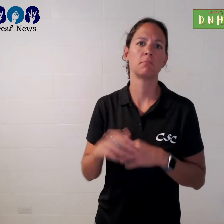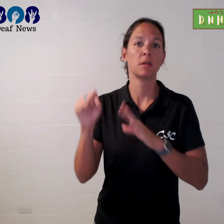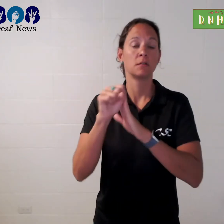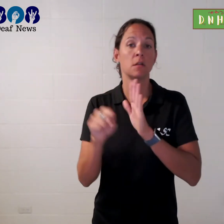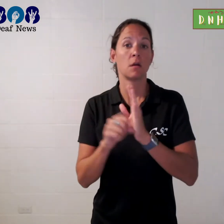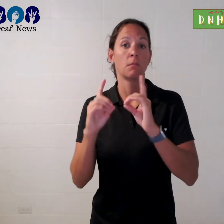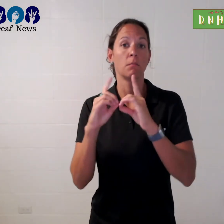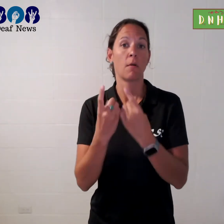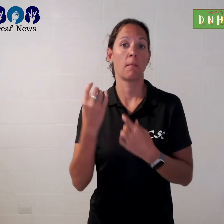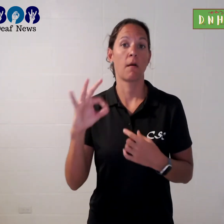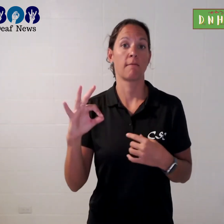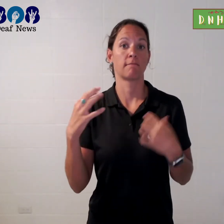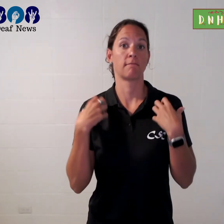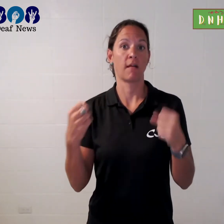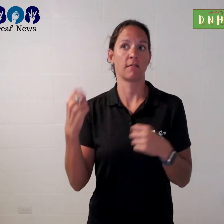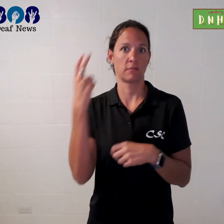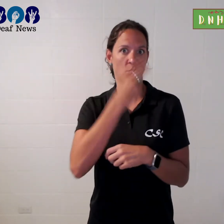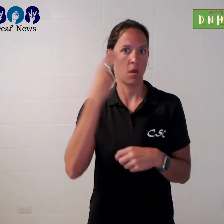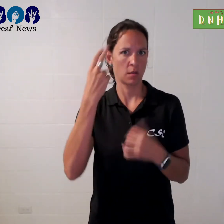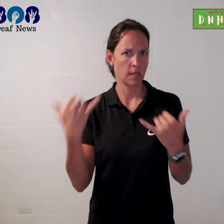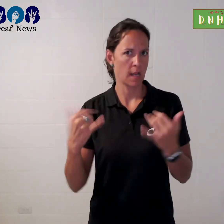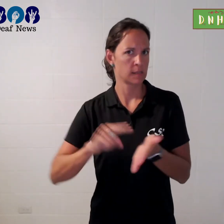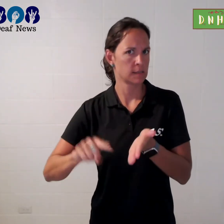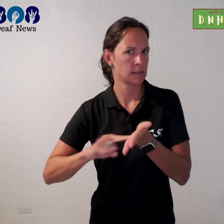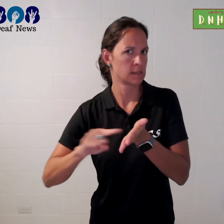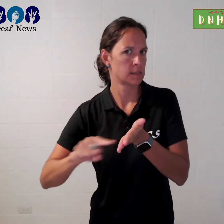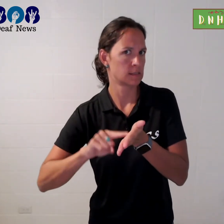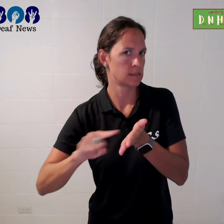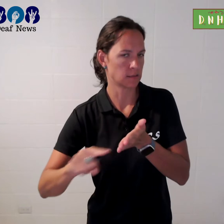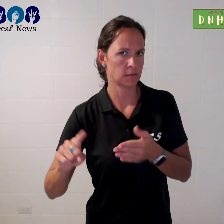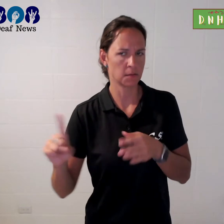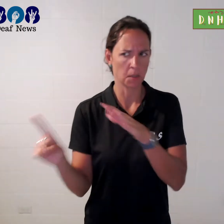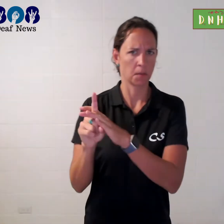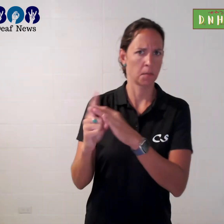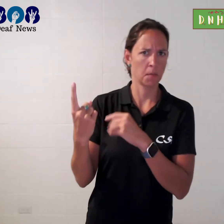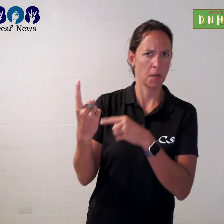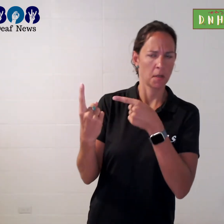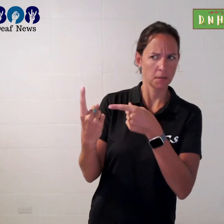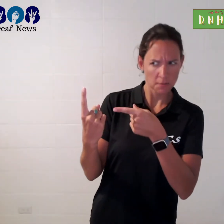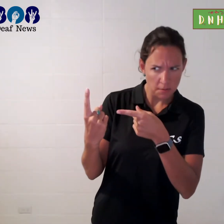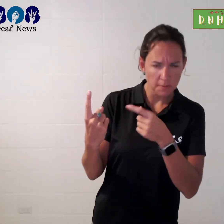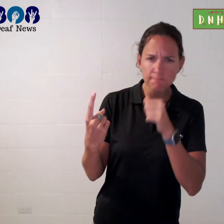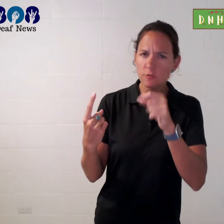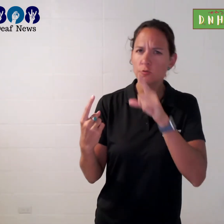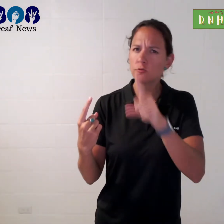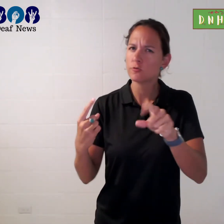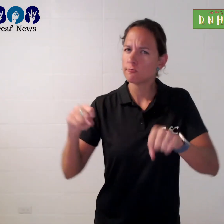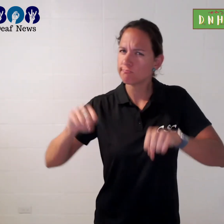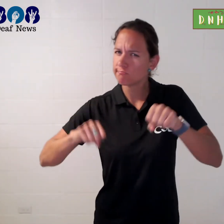There is a possibility it could spread here to Hawaii. The State Department of Health here in